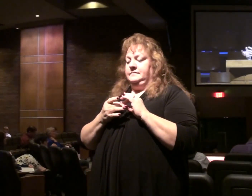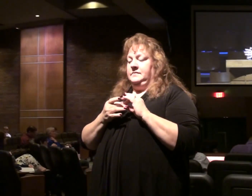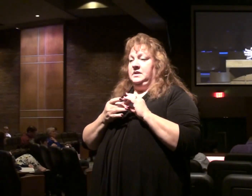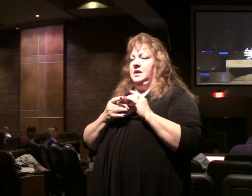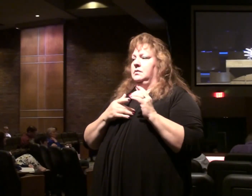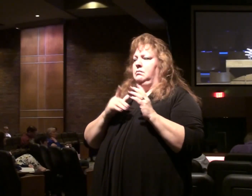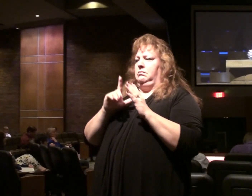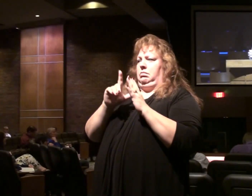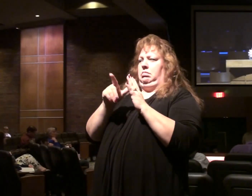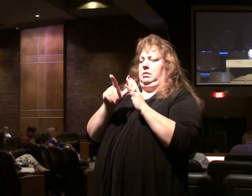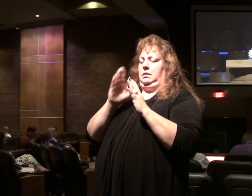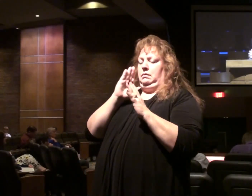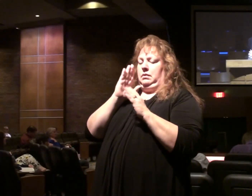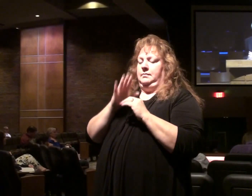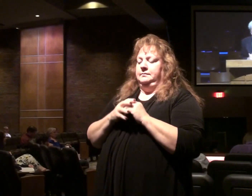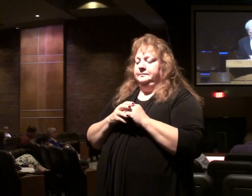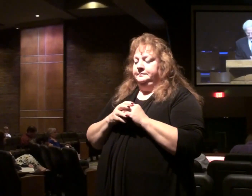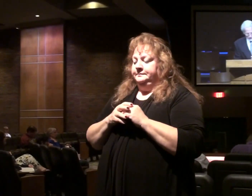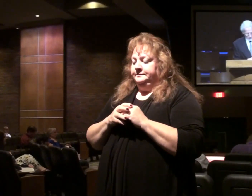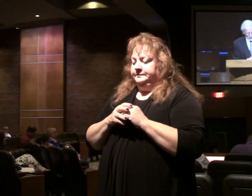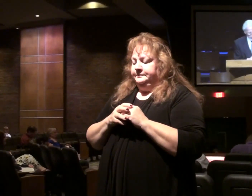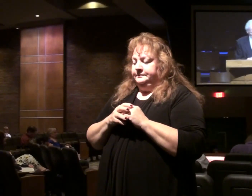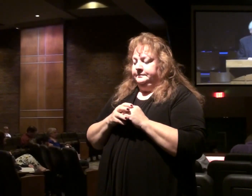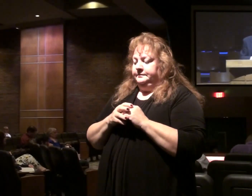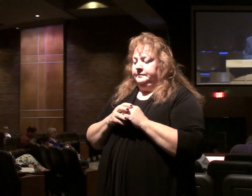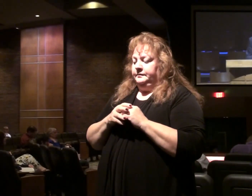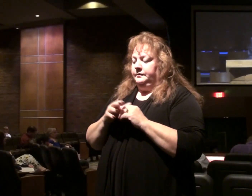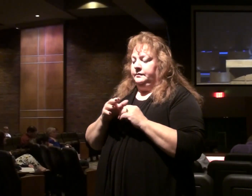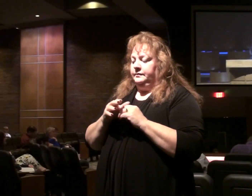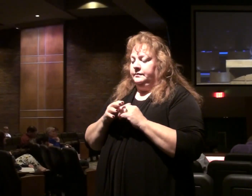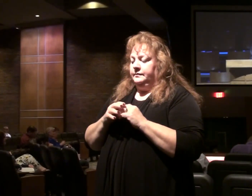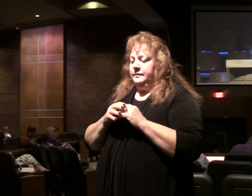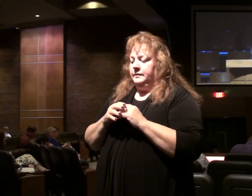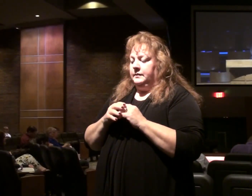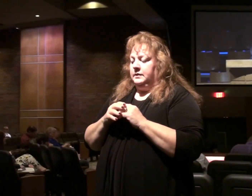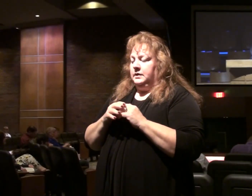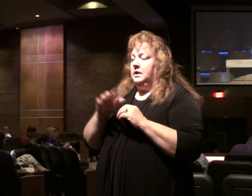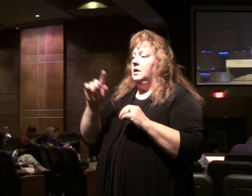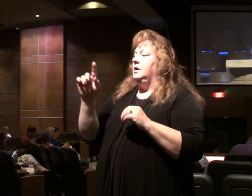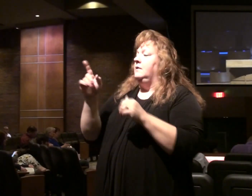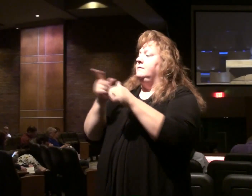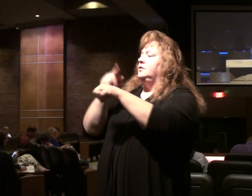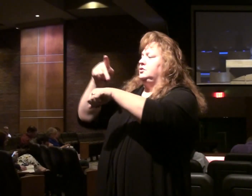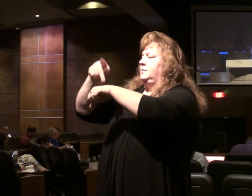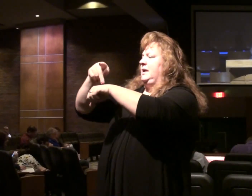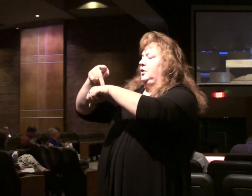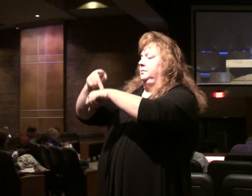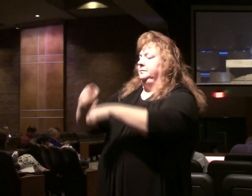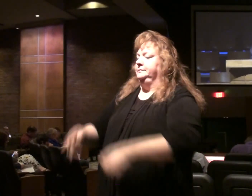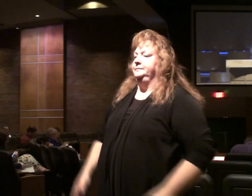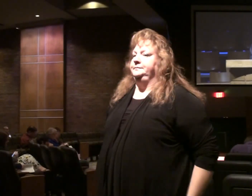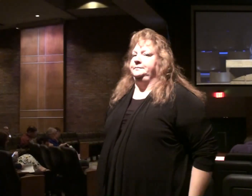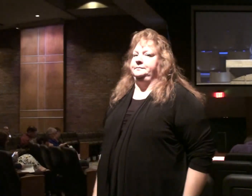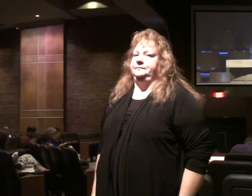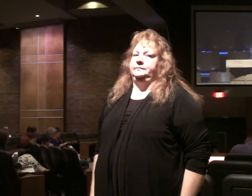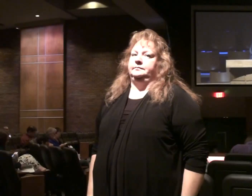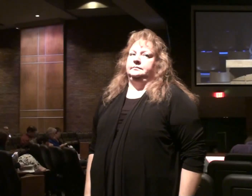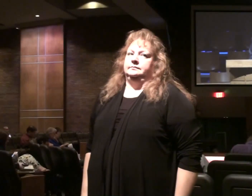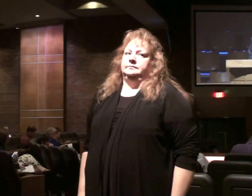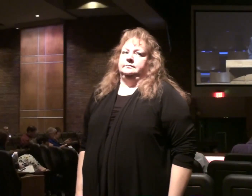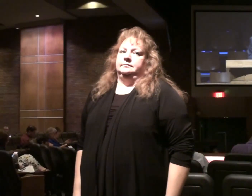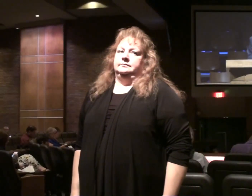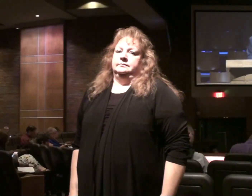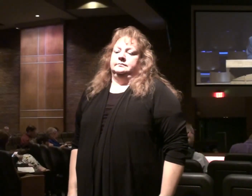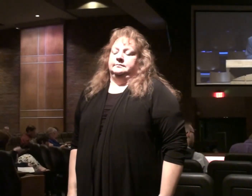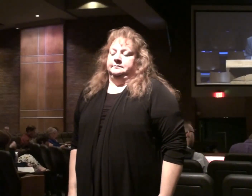laying there. And turn over to 1 Peter. We've been studying 1 Peter. If you're on